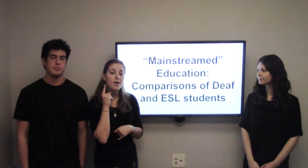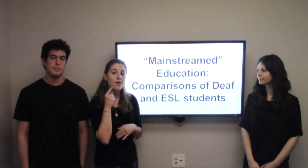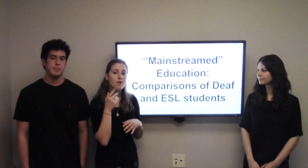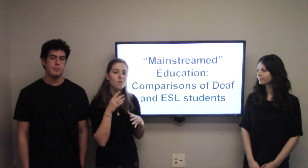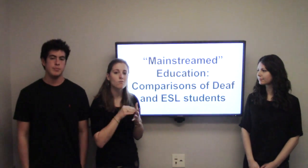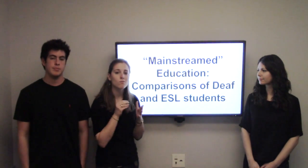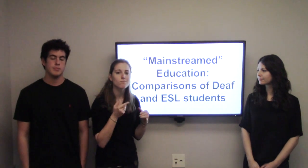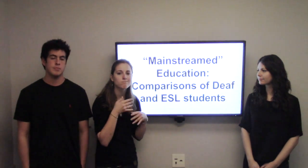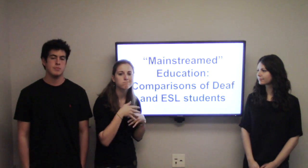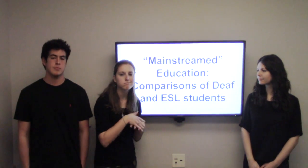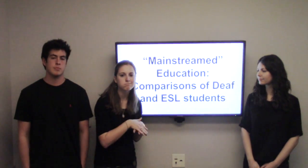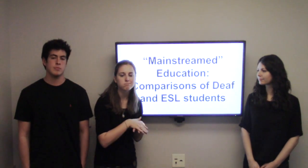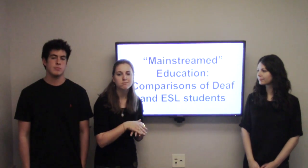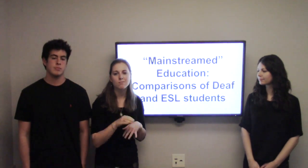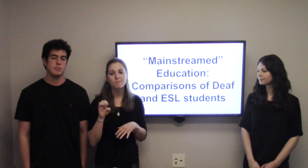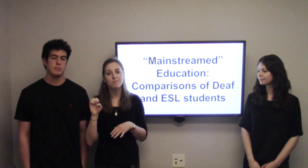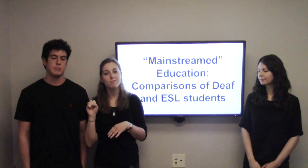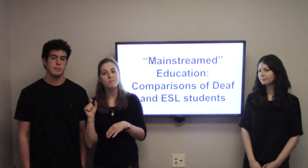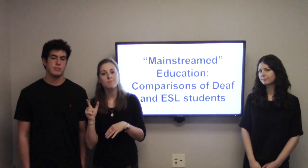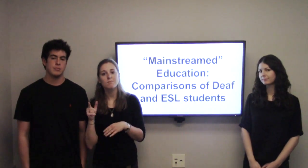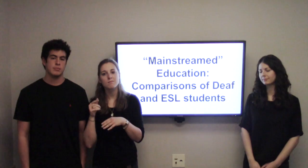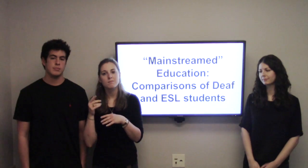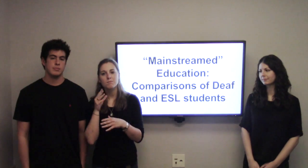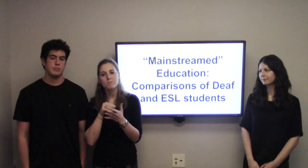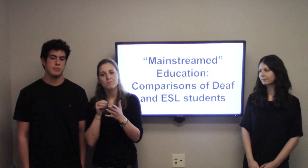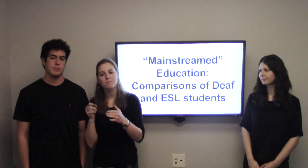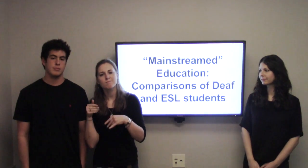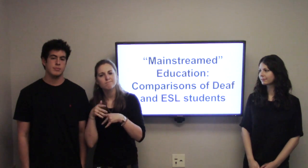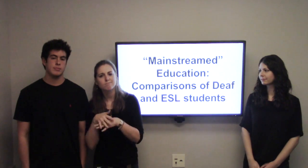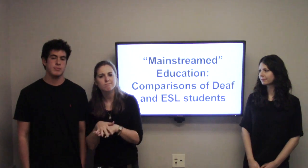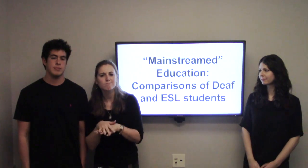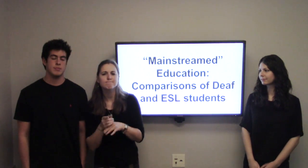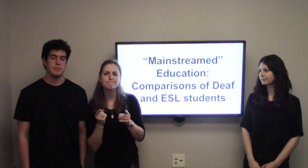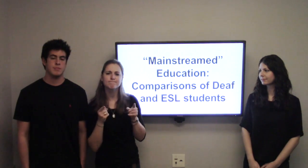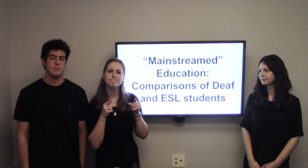of deaf students in the mainstream and ESL students in the mainstream and how they're parallel.